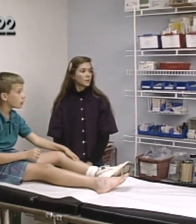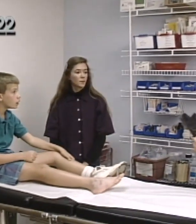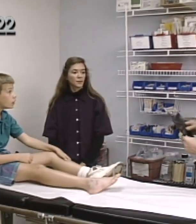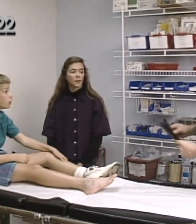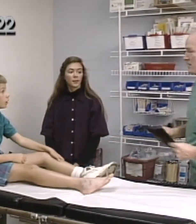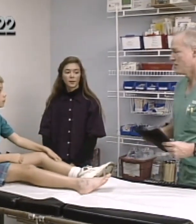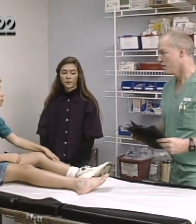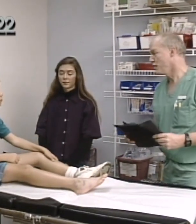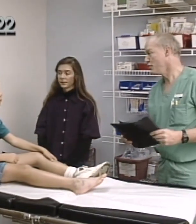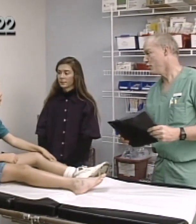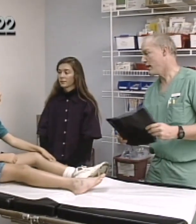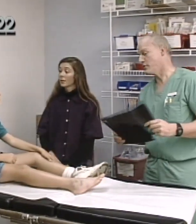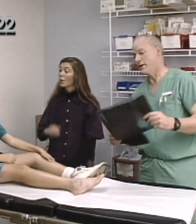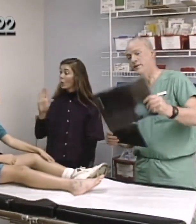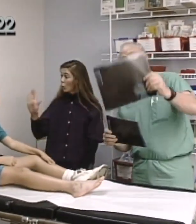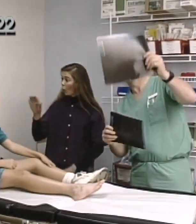Scott, these are your x-rays.